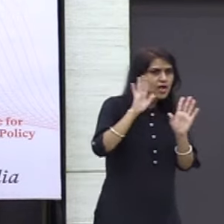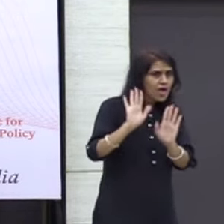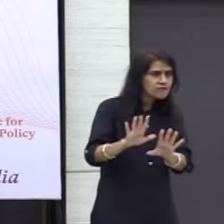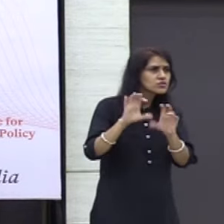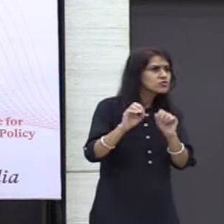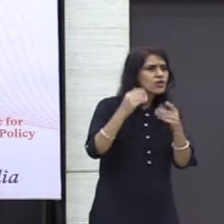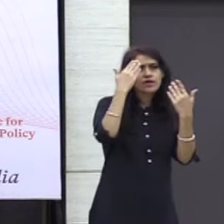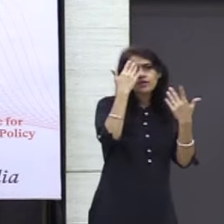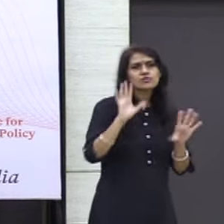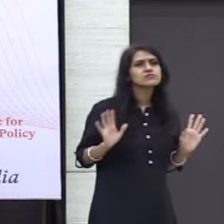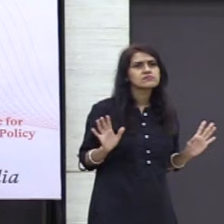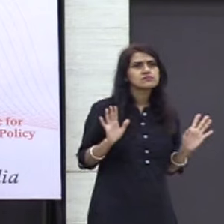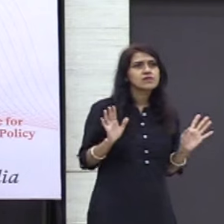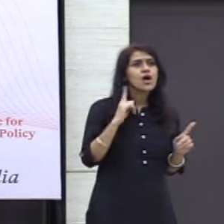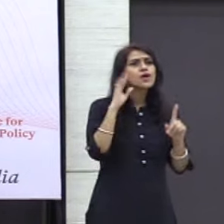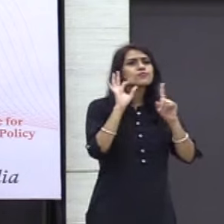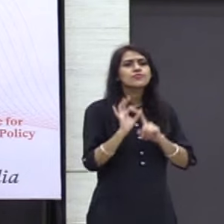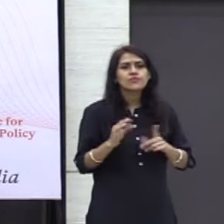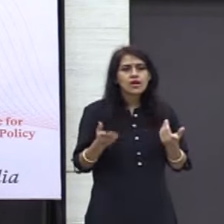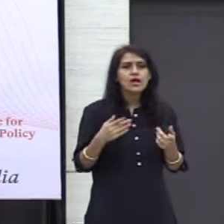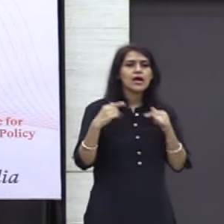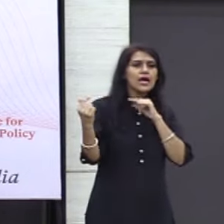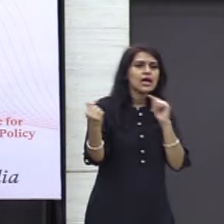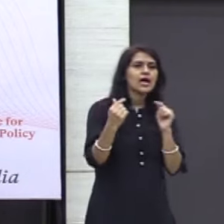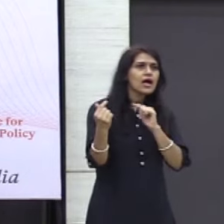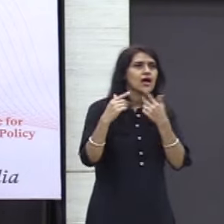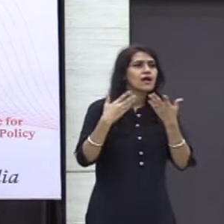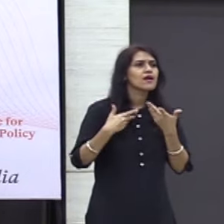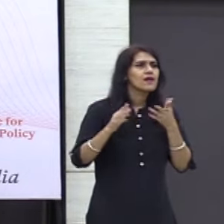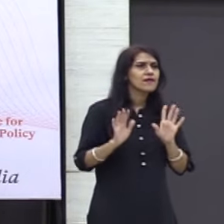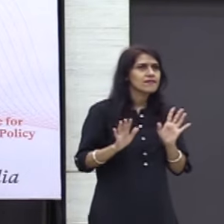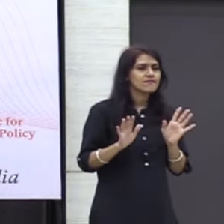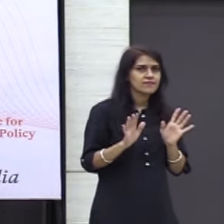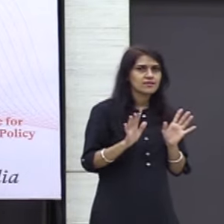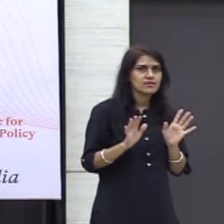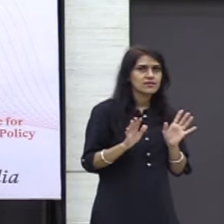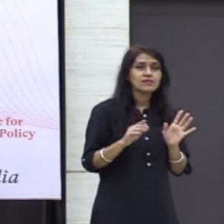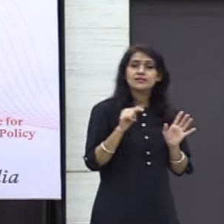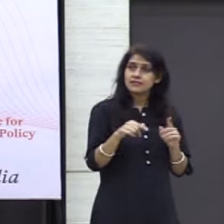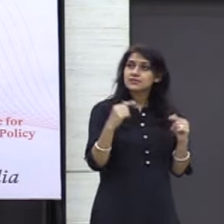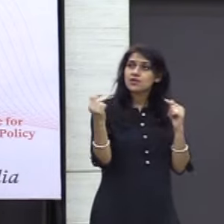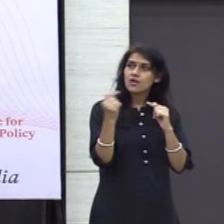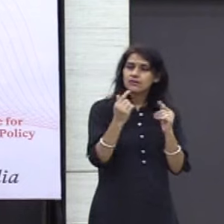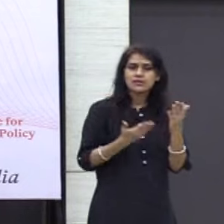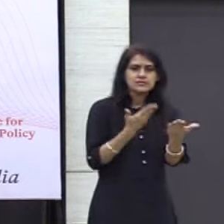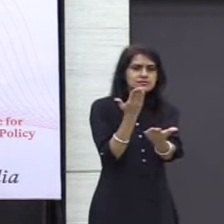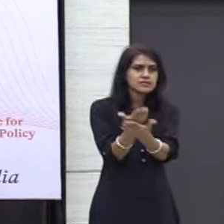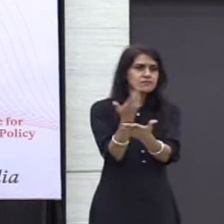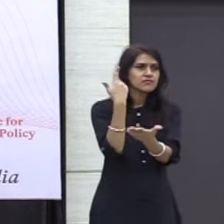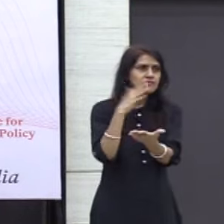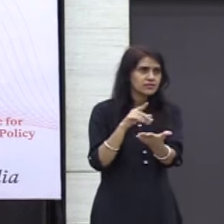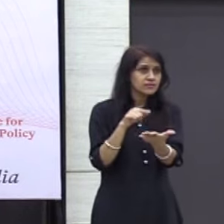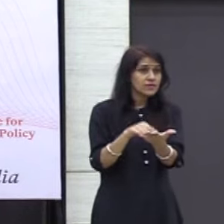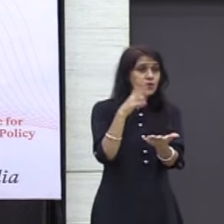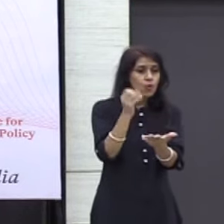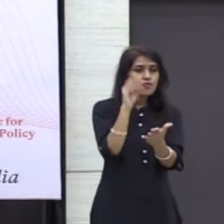there? Because I know for a fact that when I made the argument, right, this was the argument I submitted, and they want